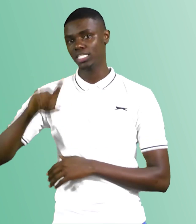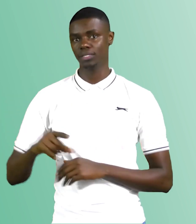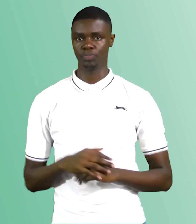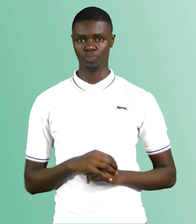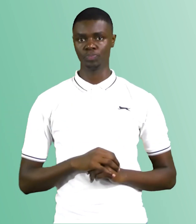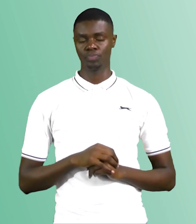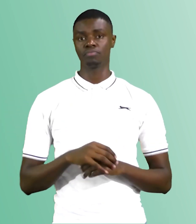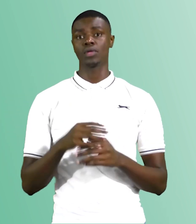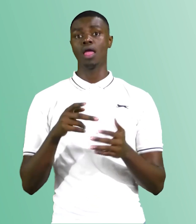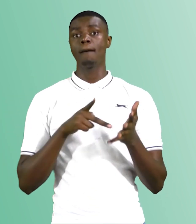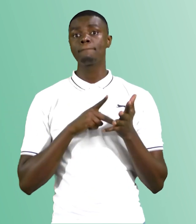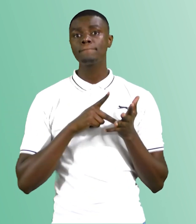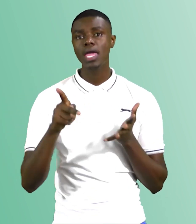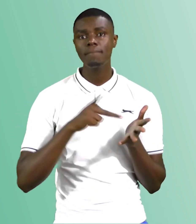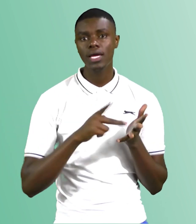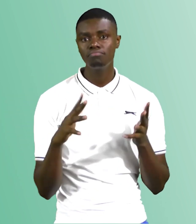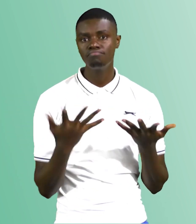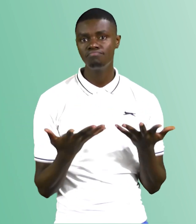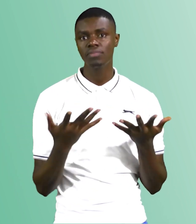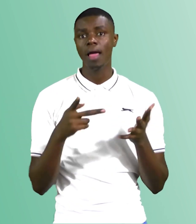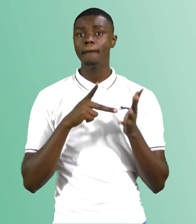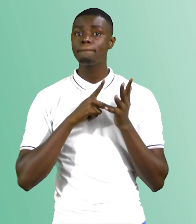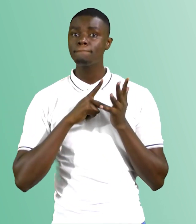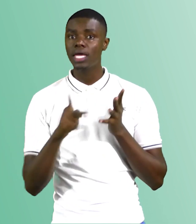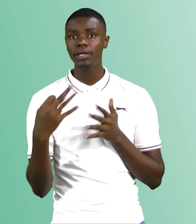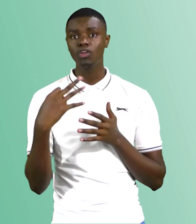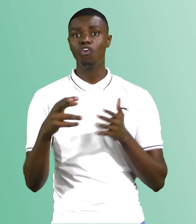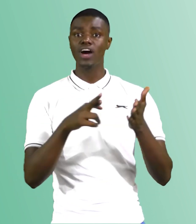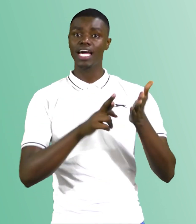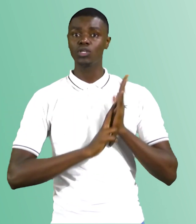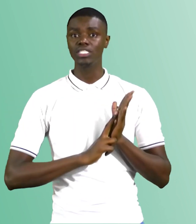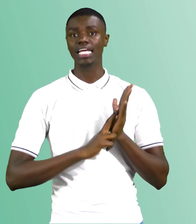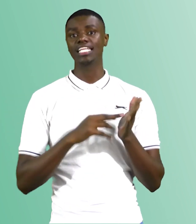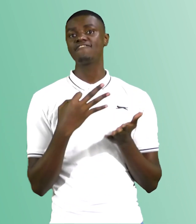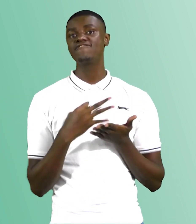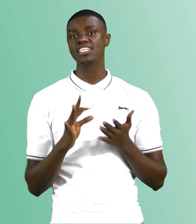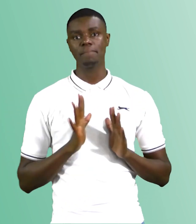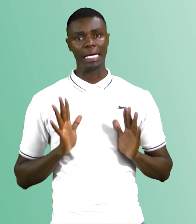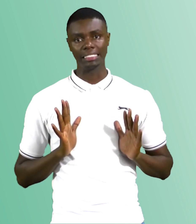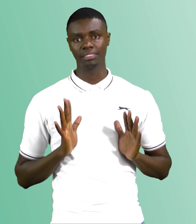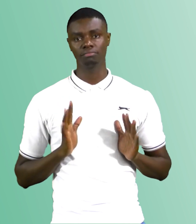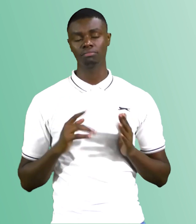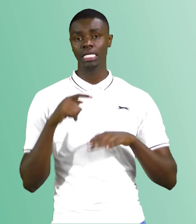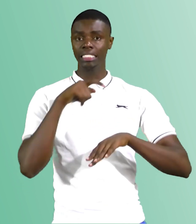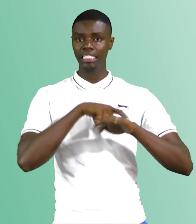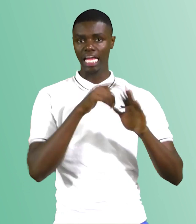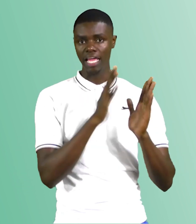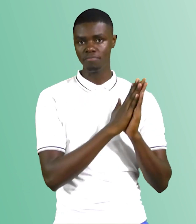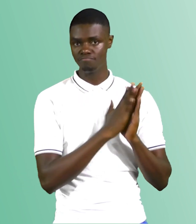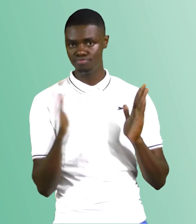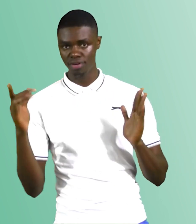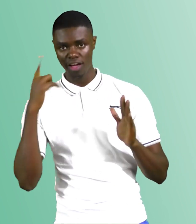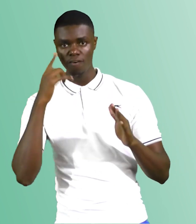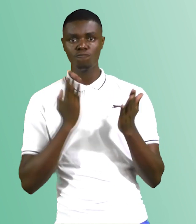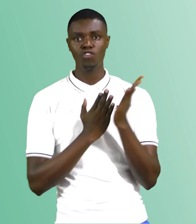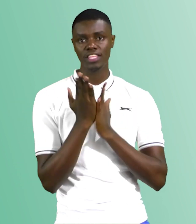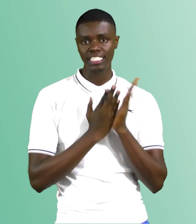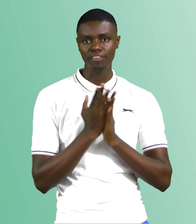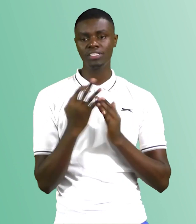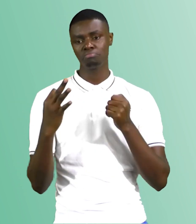policy. The charges for this service are the payment of a requisite fee. The timeline for this service is